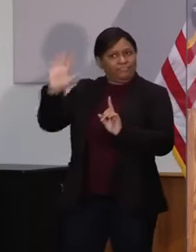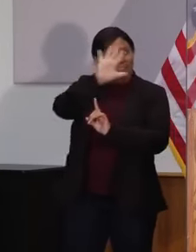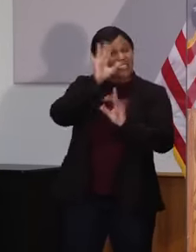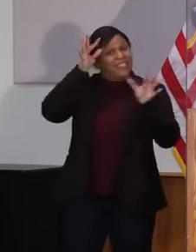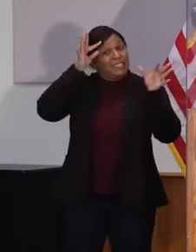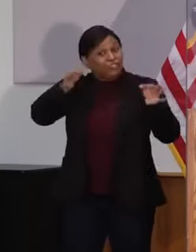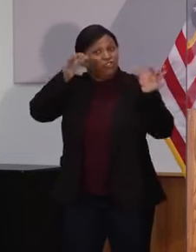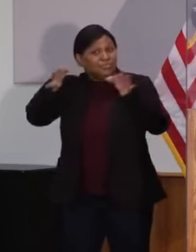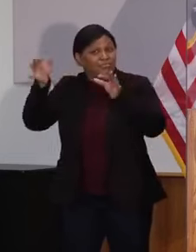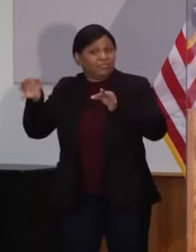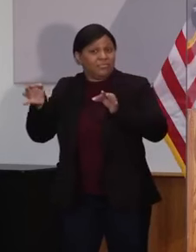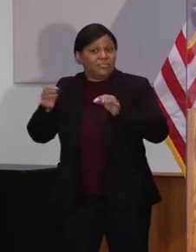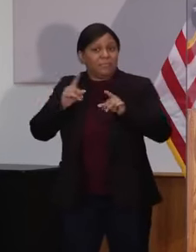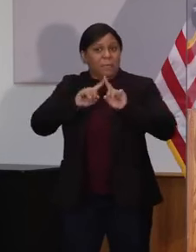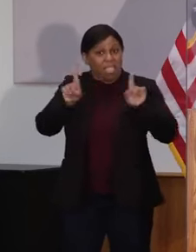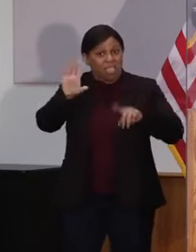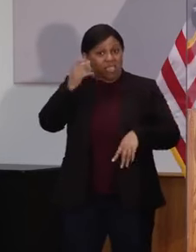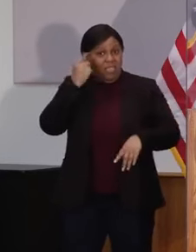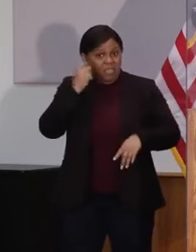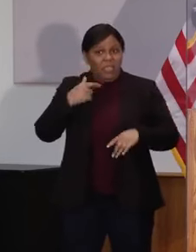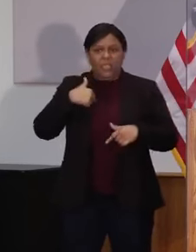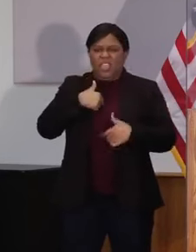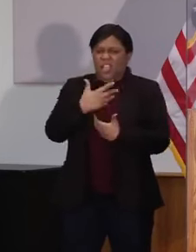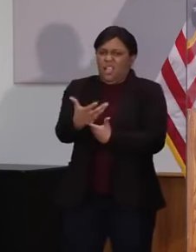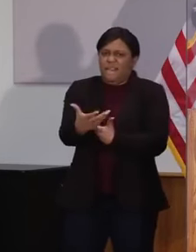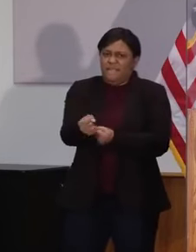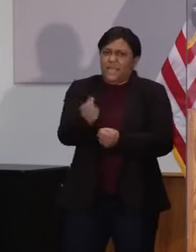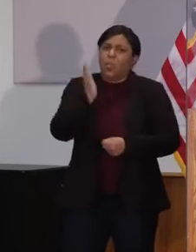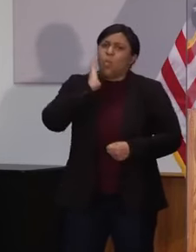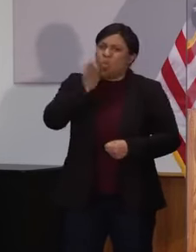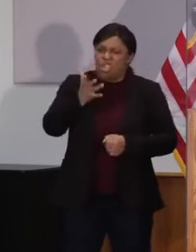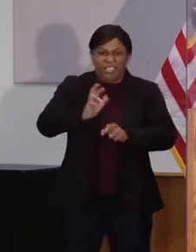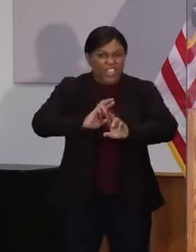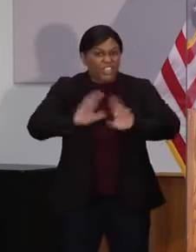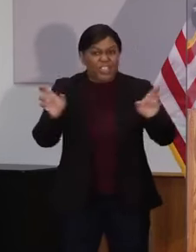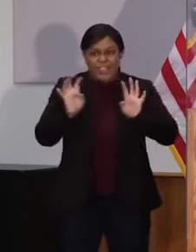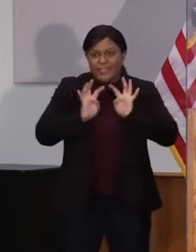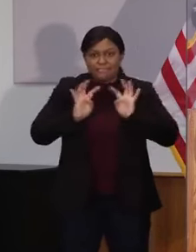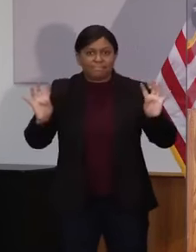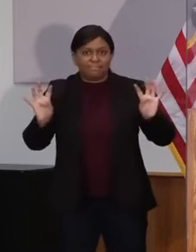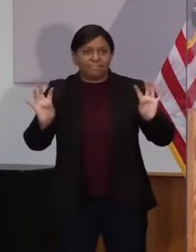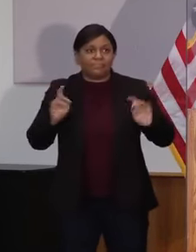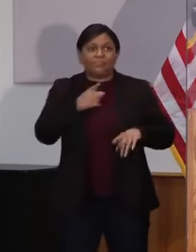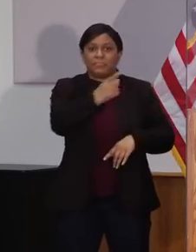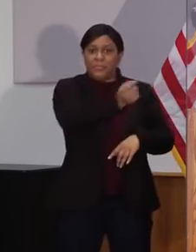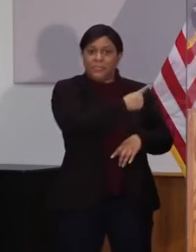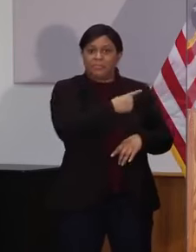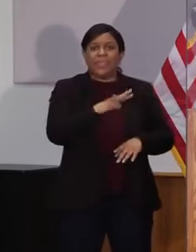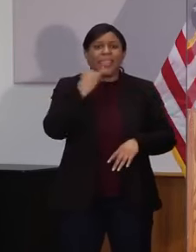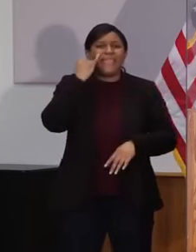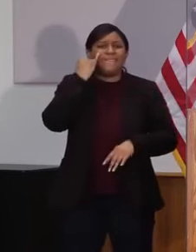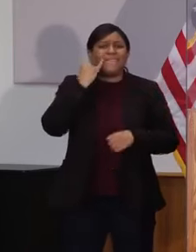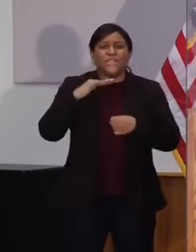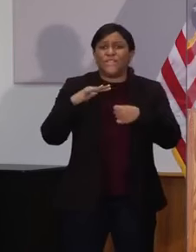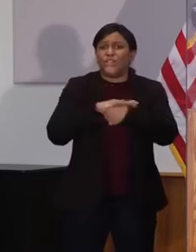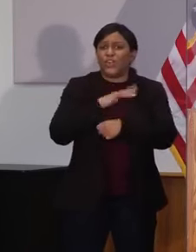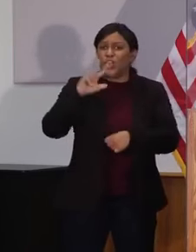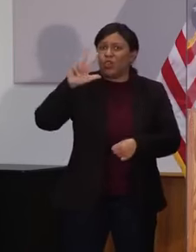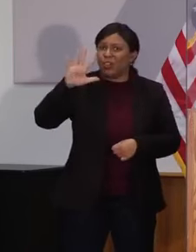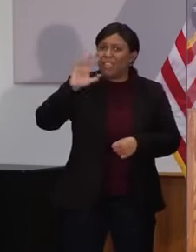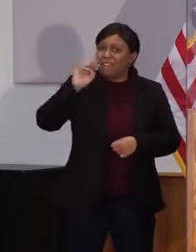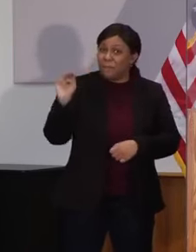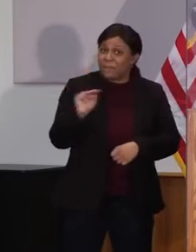in the midst of right now. But I am very confident that we're going to make our number. But if the full $35 million isn't used in a given year going